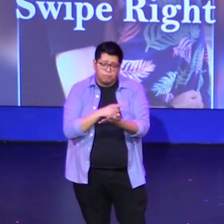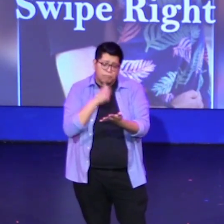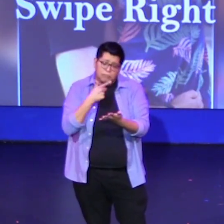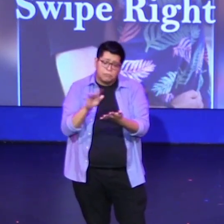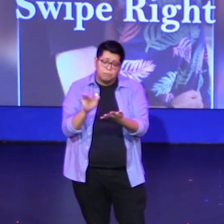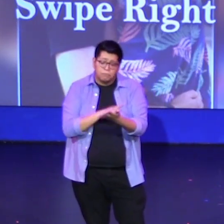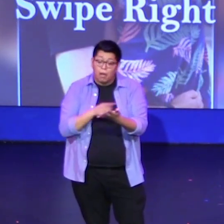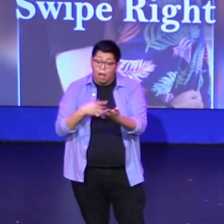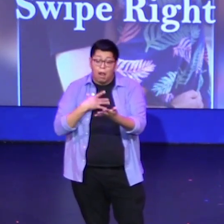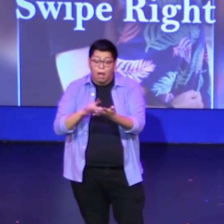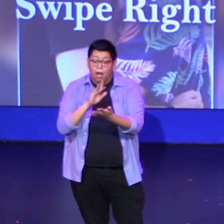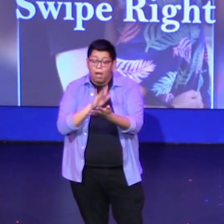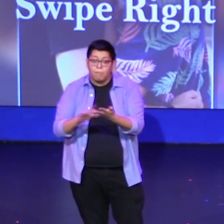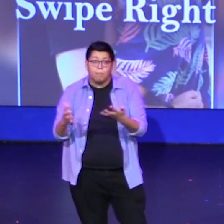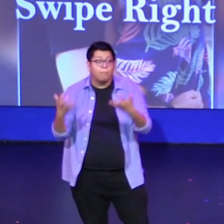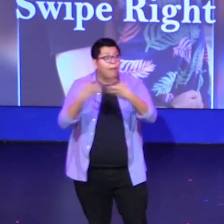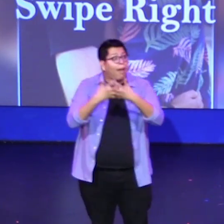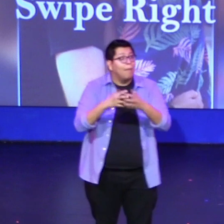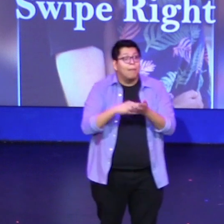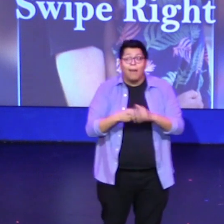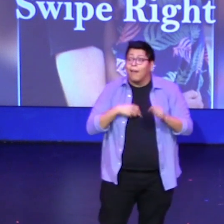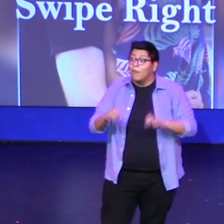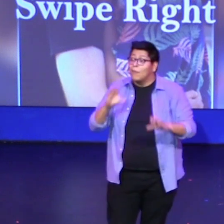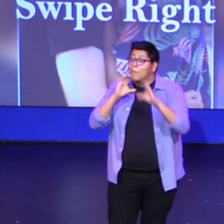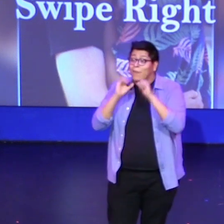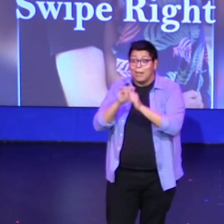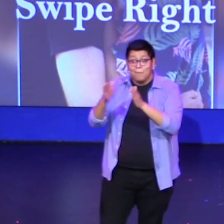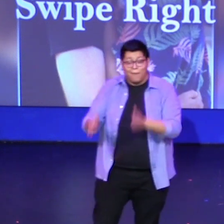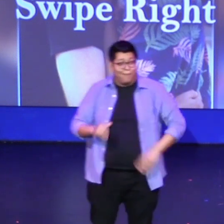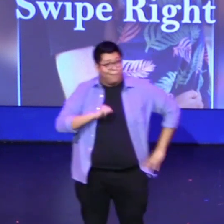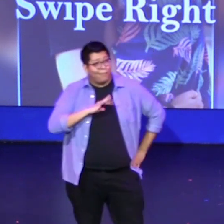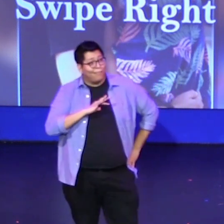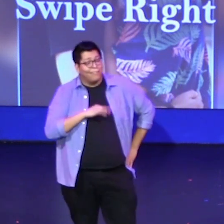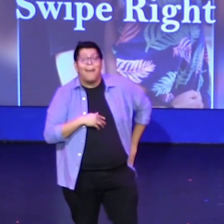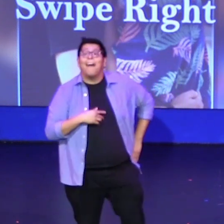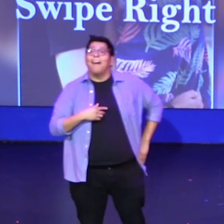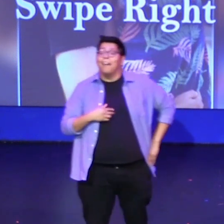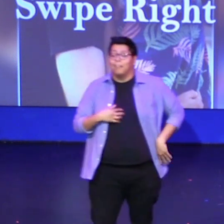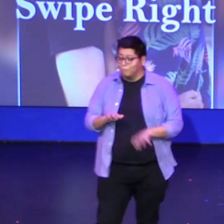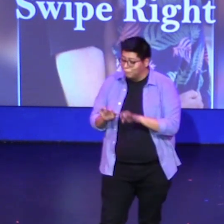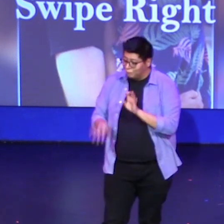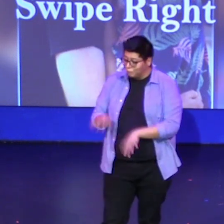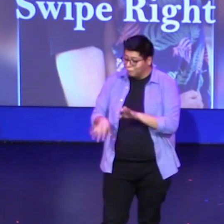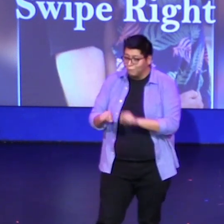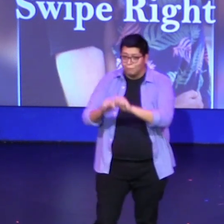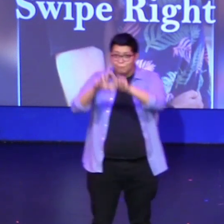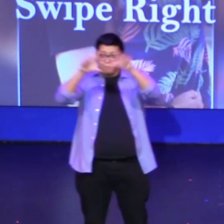my dating app, and I swiped left, I swiped right, and then it was a match. And just to let you know, if you do find a match, a chat